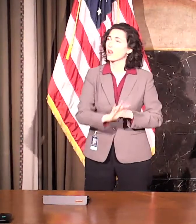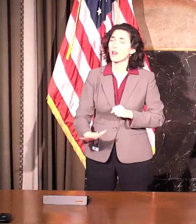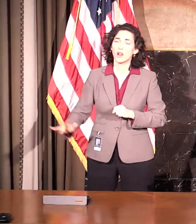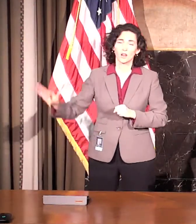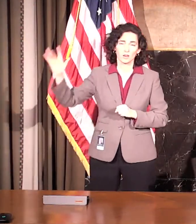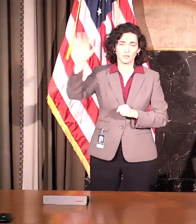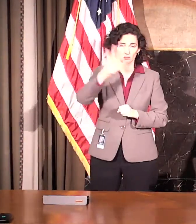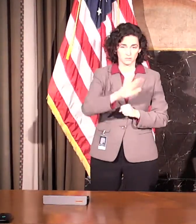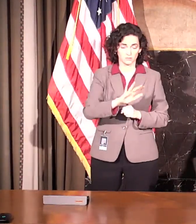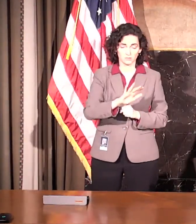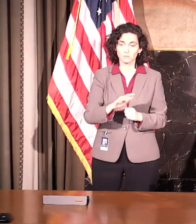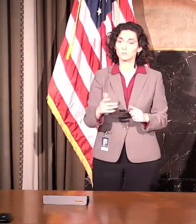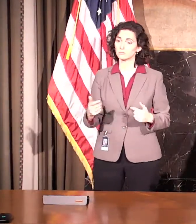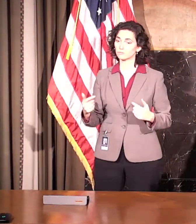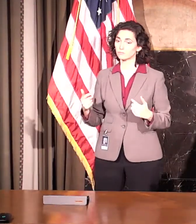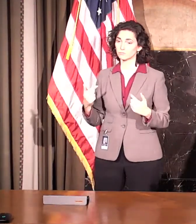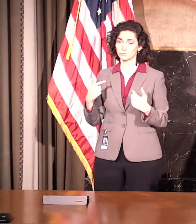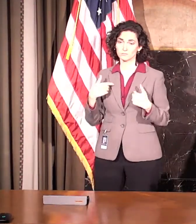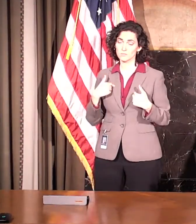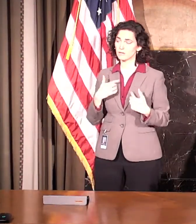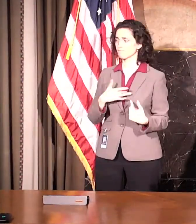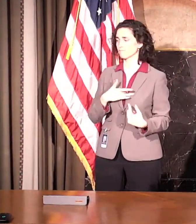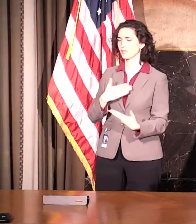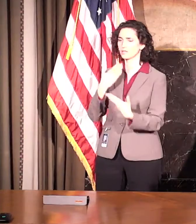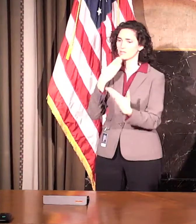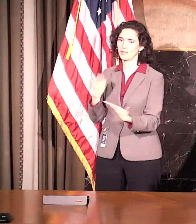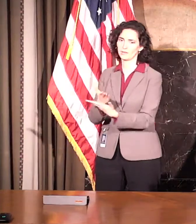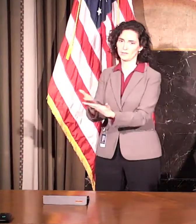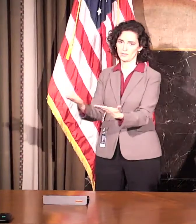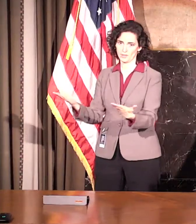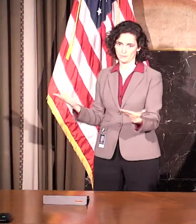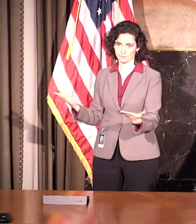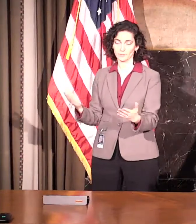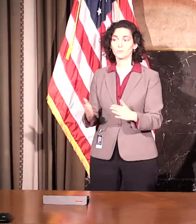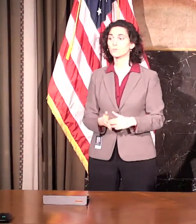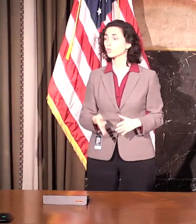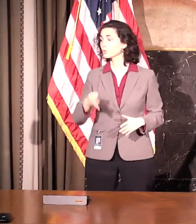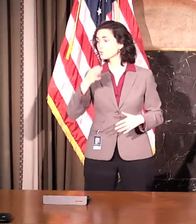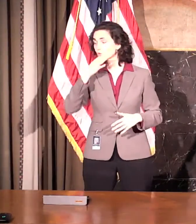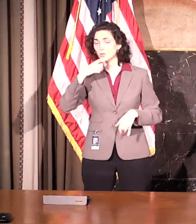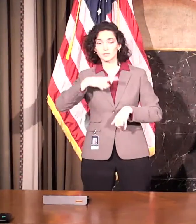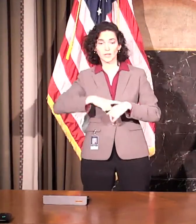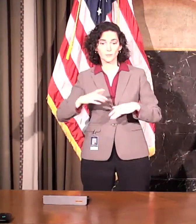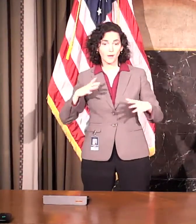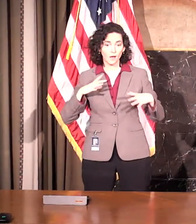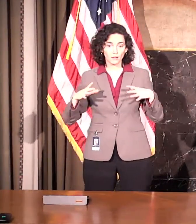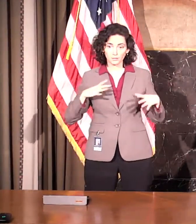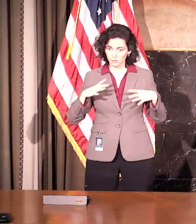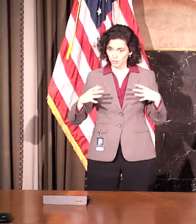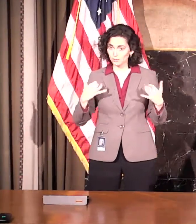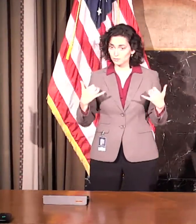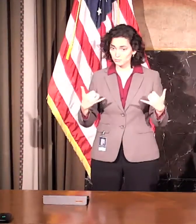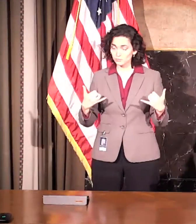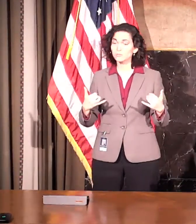thank them. And as we all get ready to go through this holiday season and so forth, let's make sure that we lift them